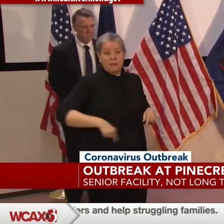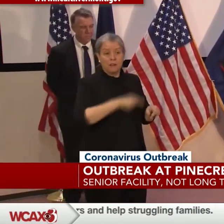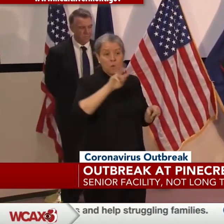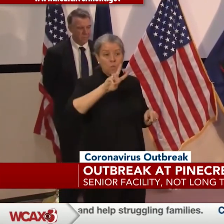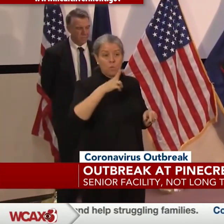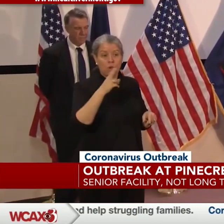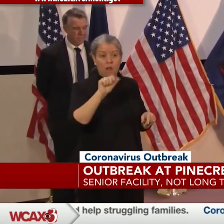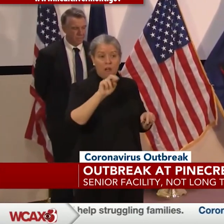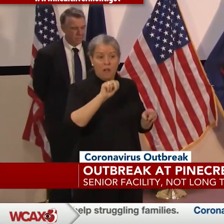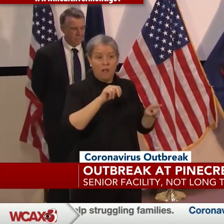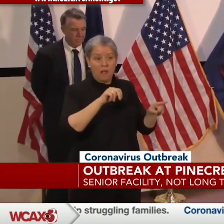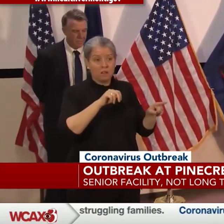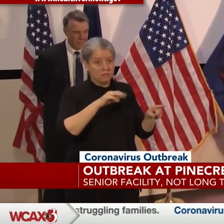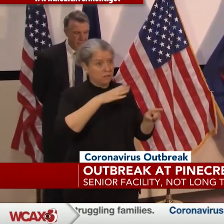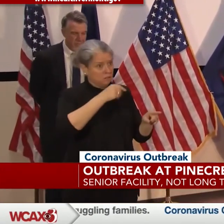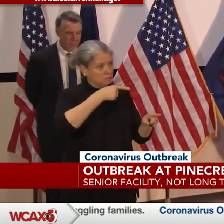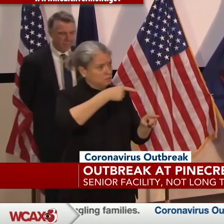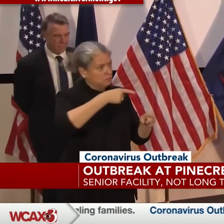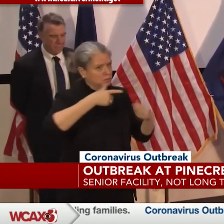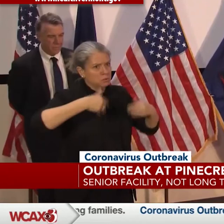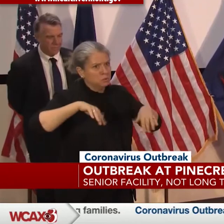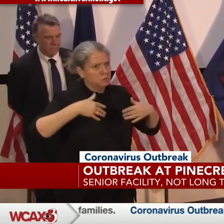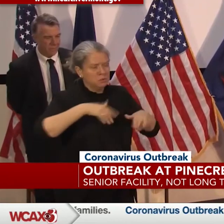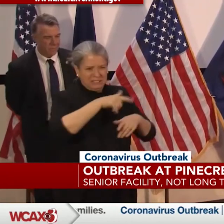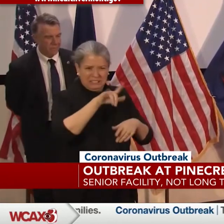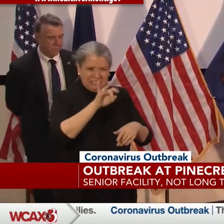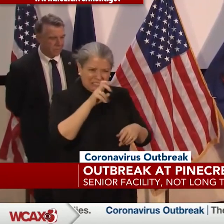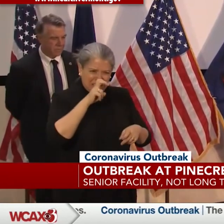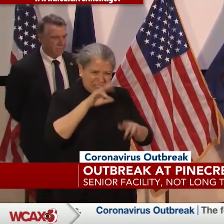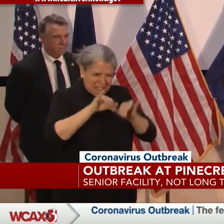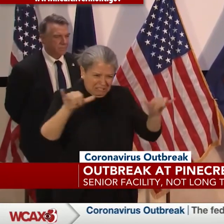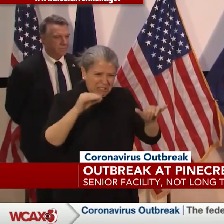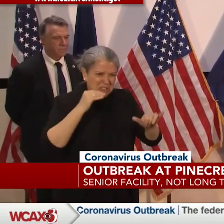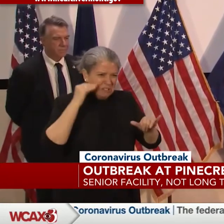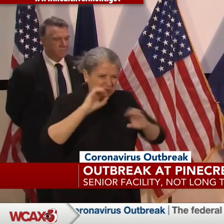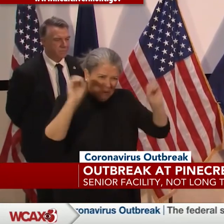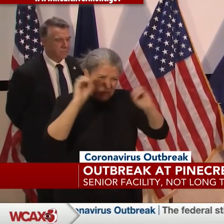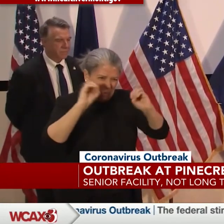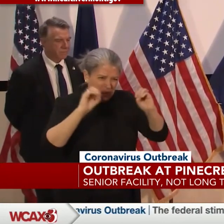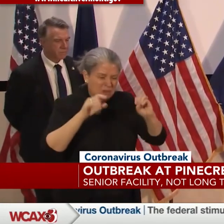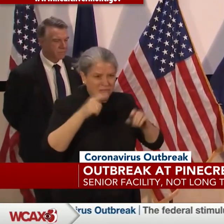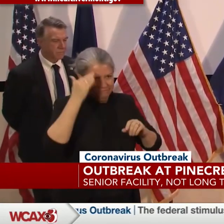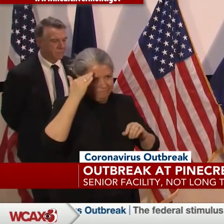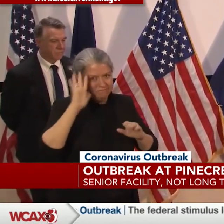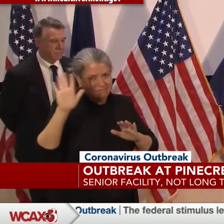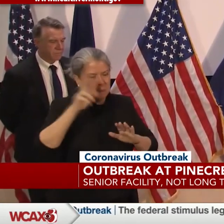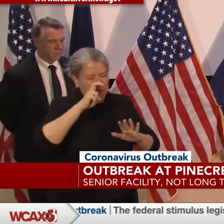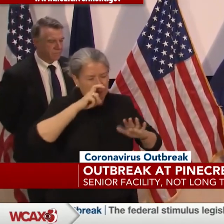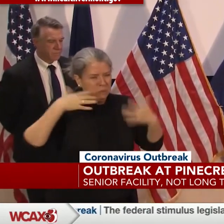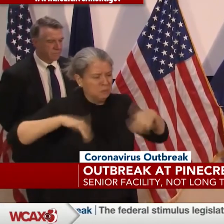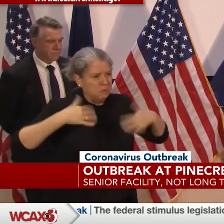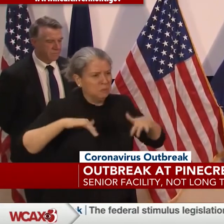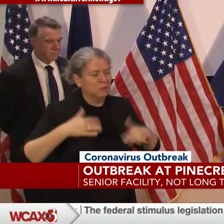and that was the most rigid of social distancing and mitigation strategies, as you know, there was about